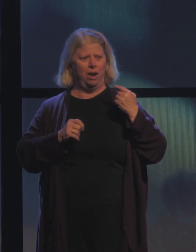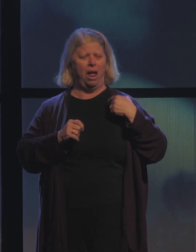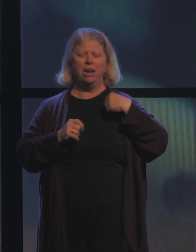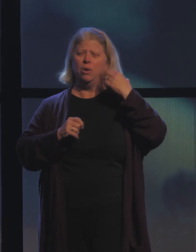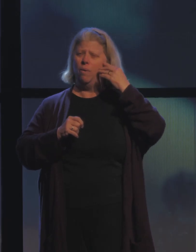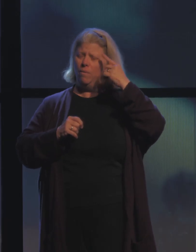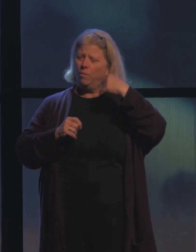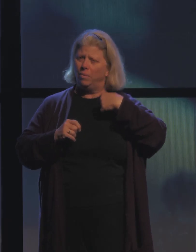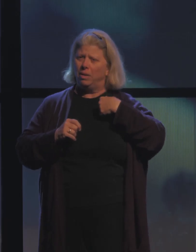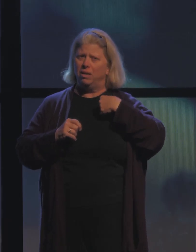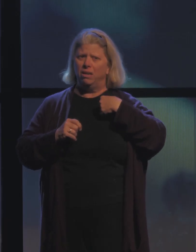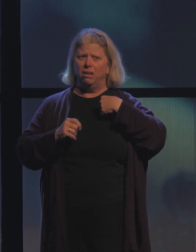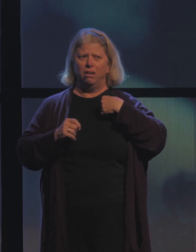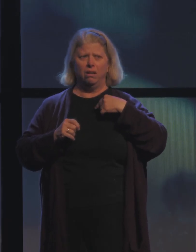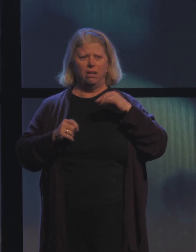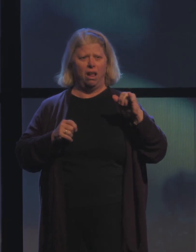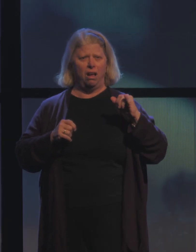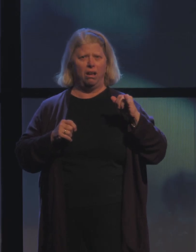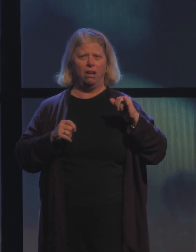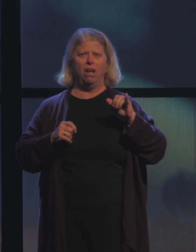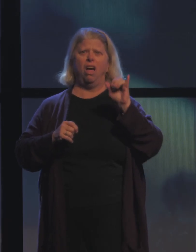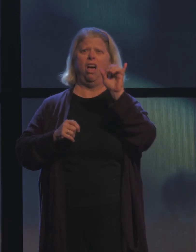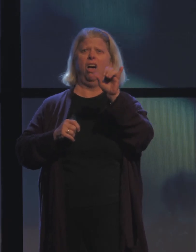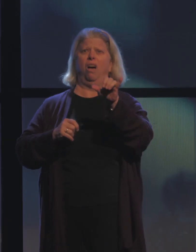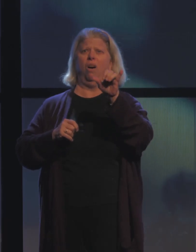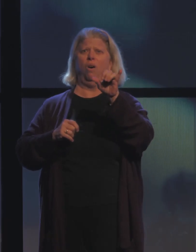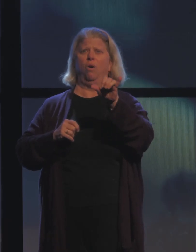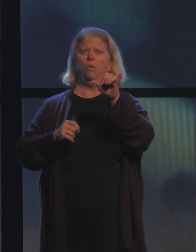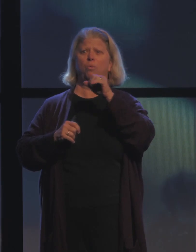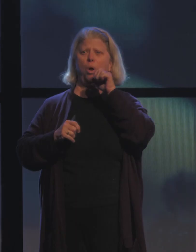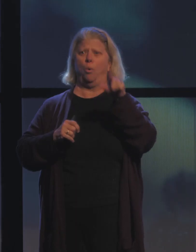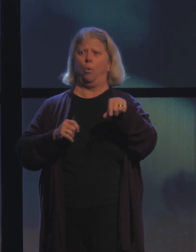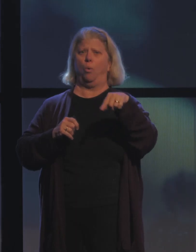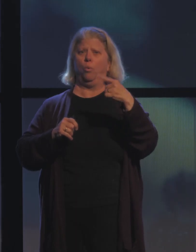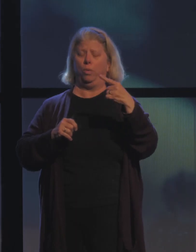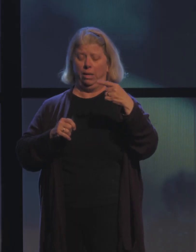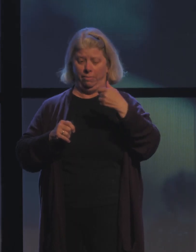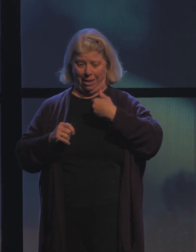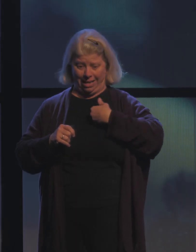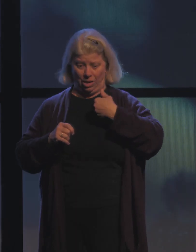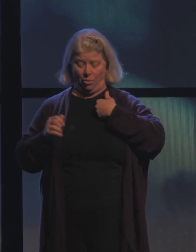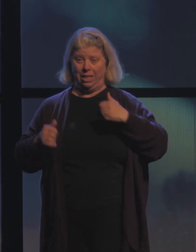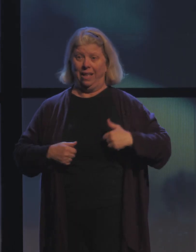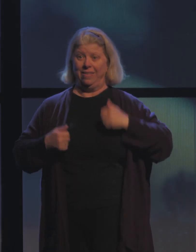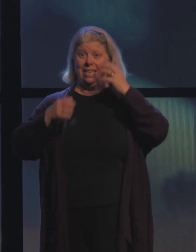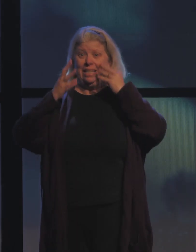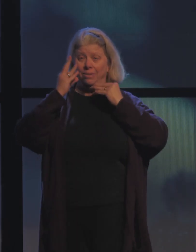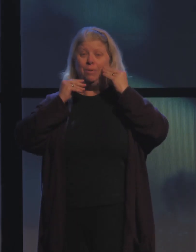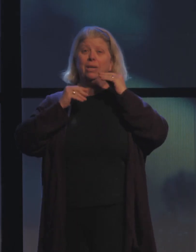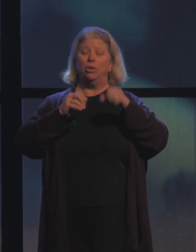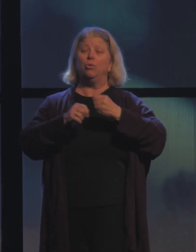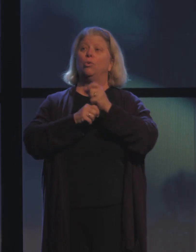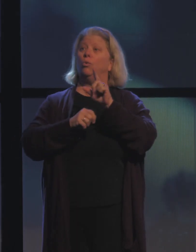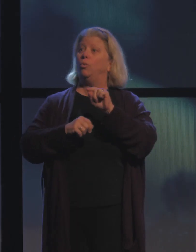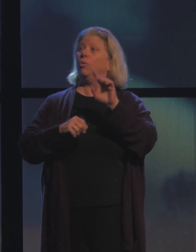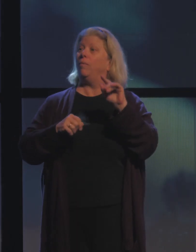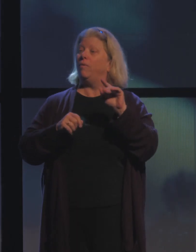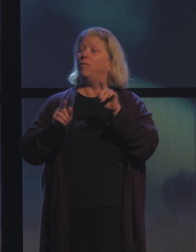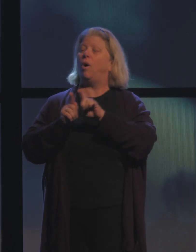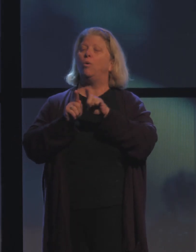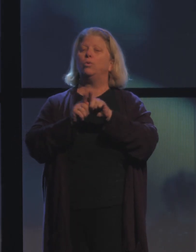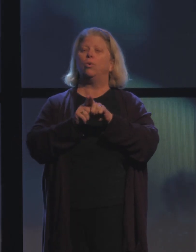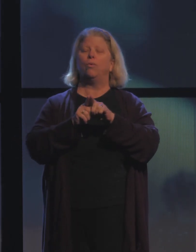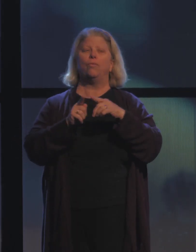for me kind of was like this aha moment. Like, not only was I having my own lived experience of 2025, but